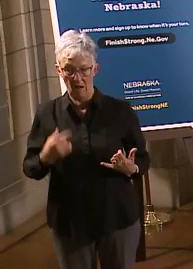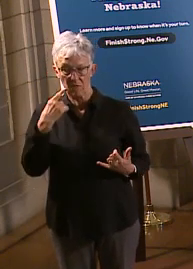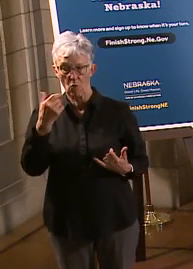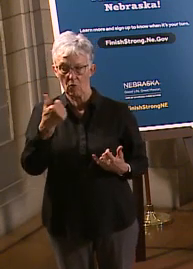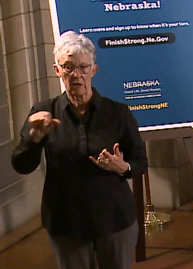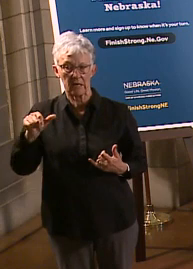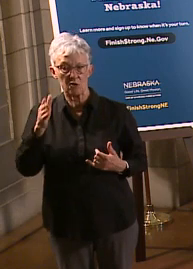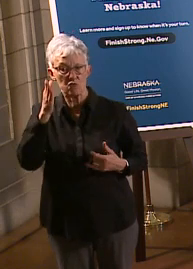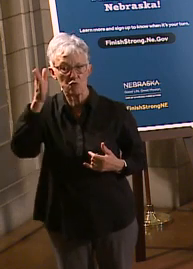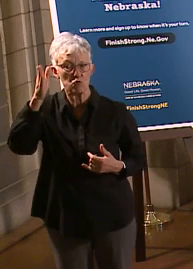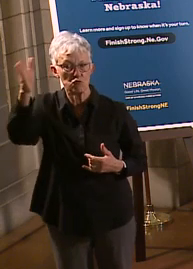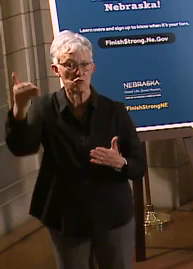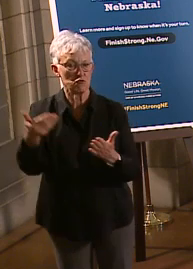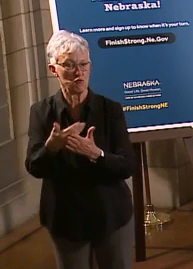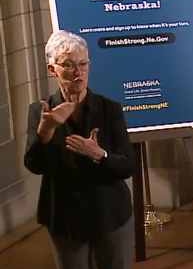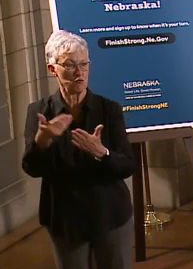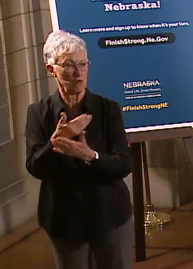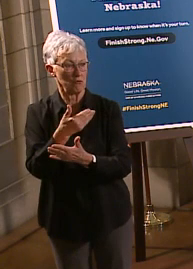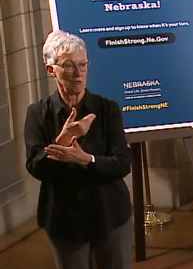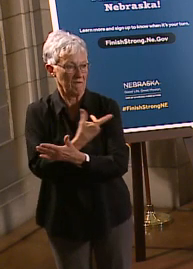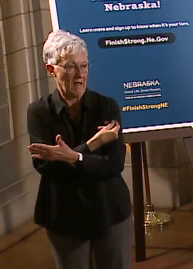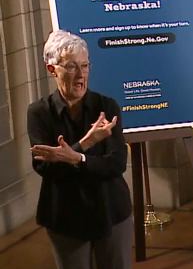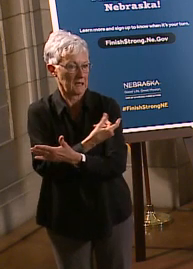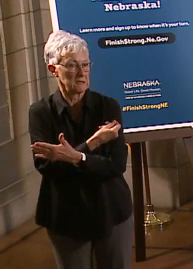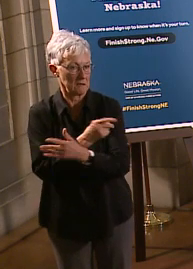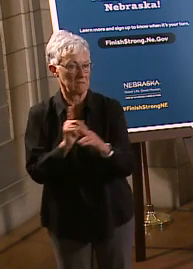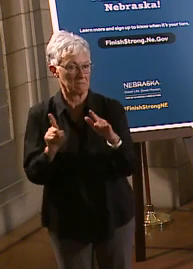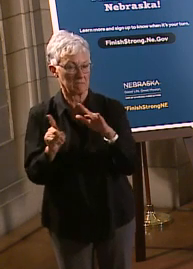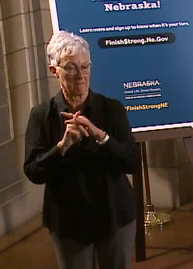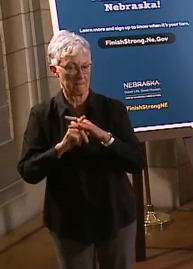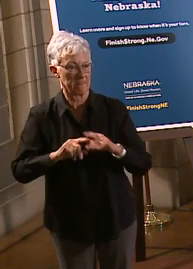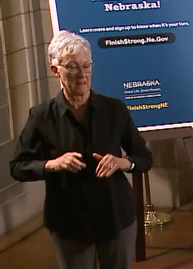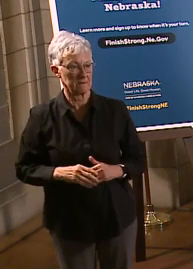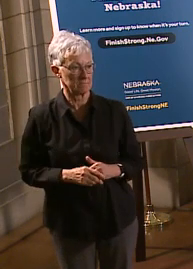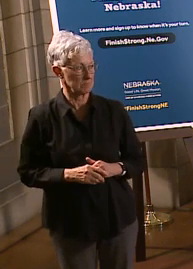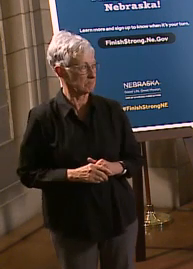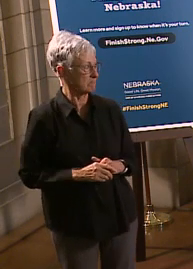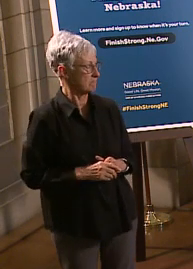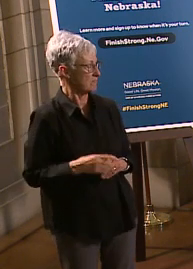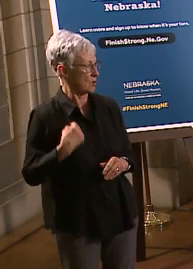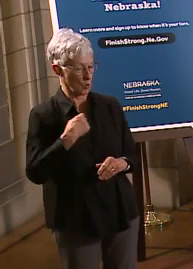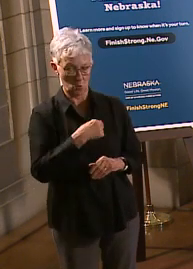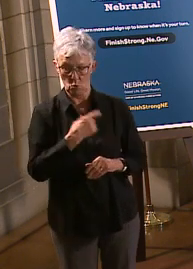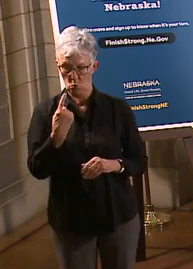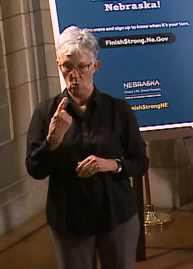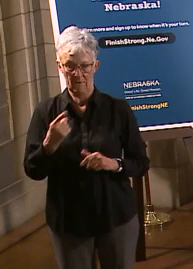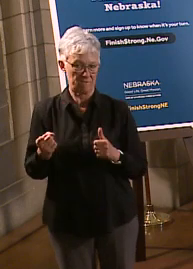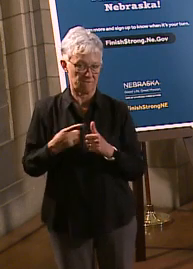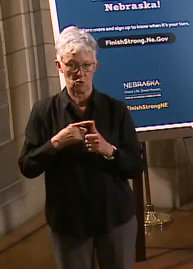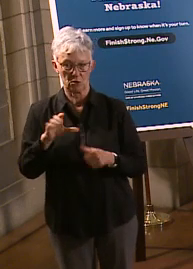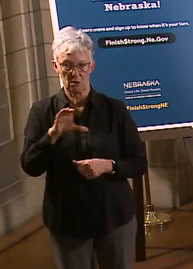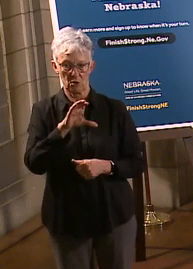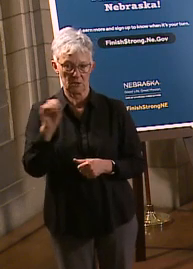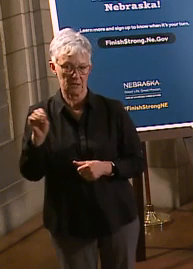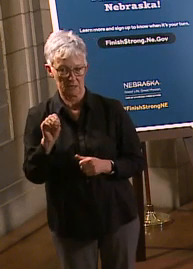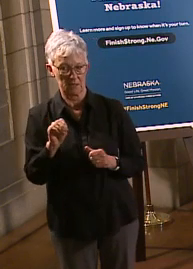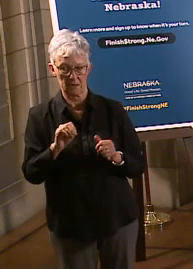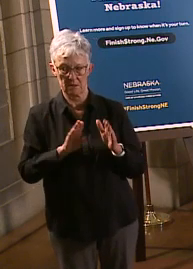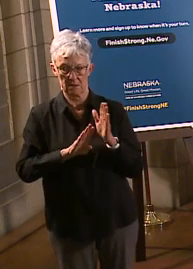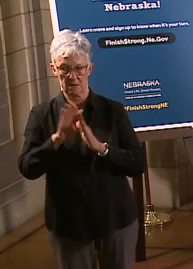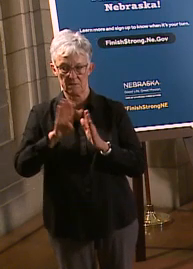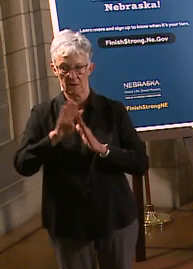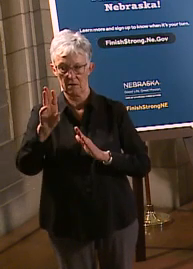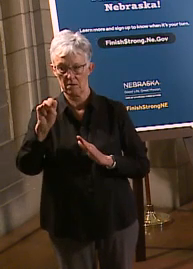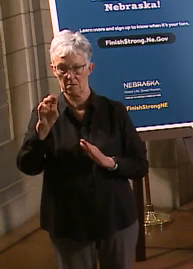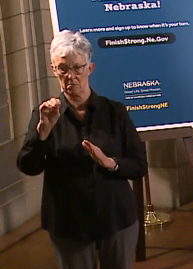And as I mentioned before, we're playing a big role in diagnosing COVID. We were one of the first companies to have developed molecular tests for COVID, and